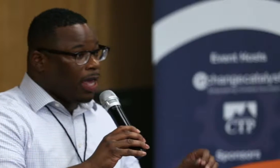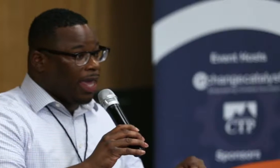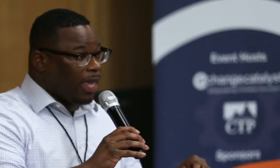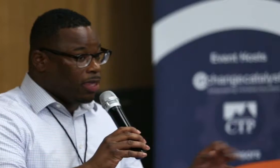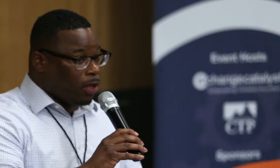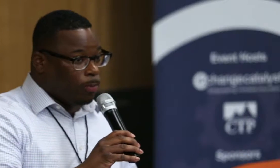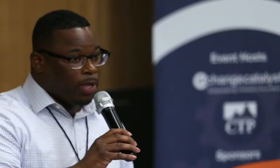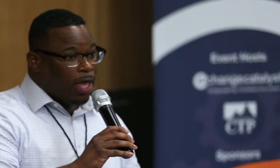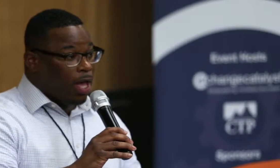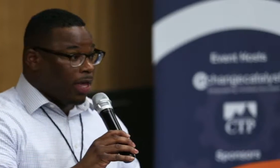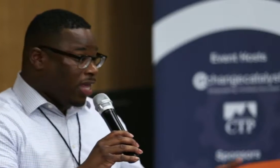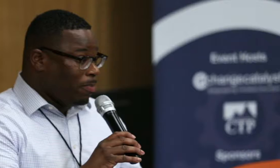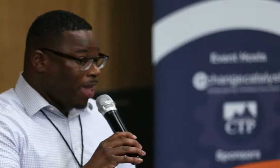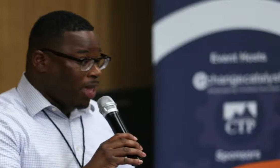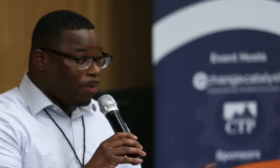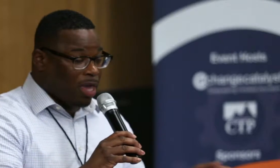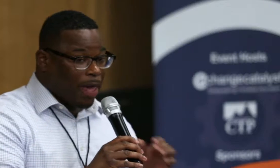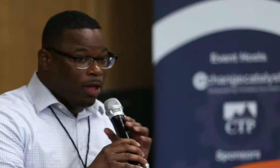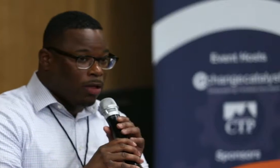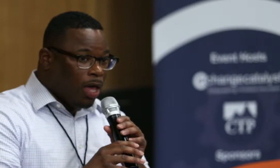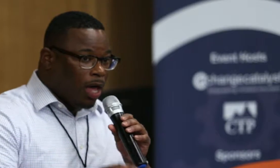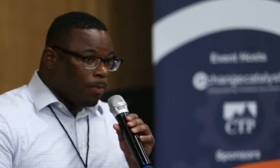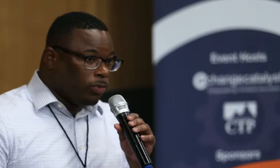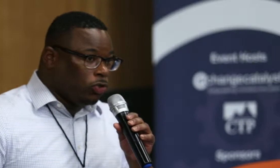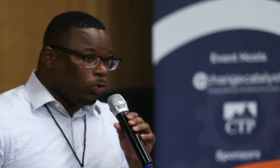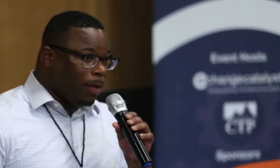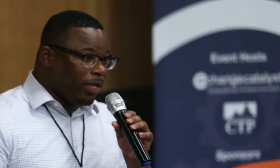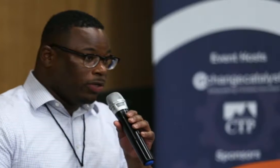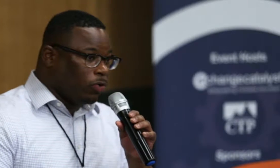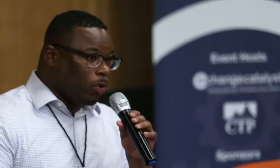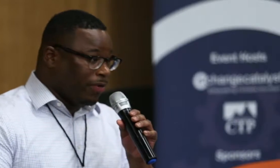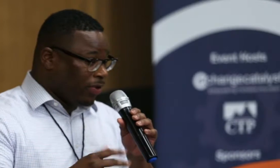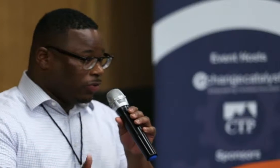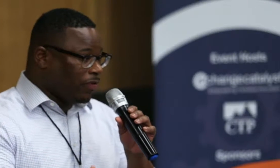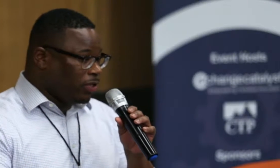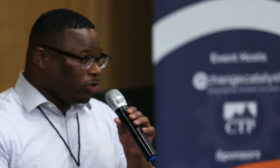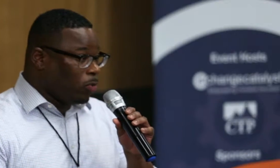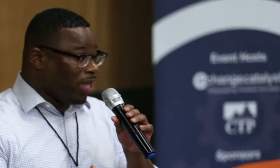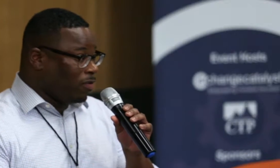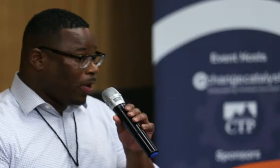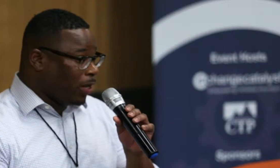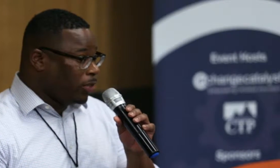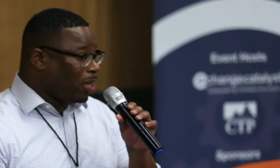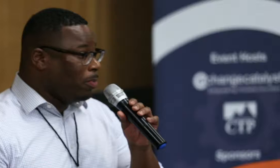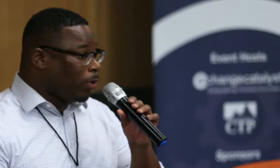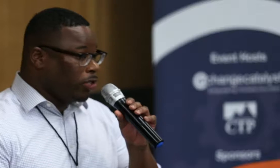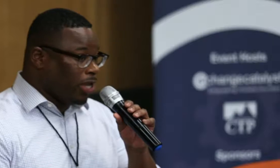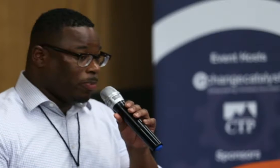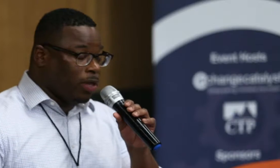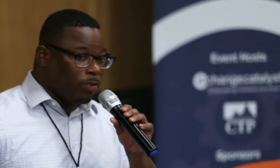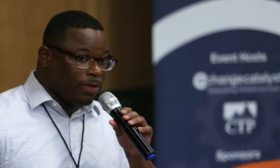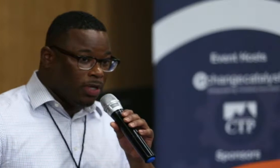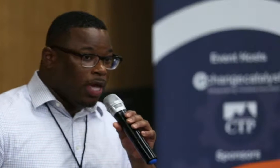Salesforce, a Yelp, an eBay, a PayPal, to companies who are in financial services, so Bank of America, JP